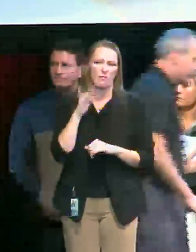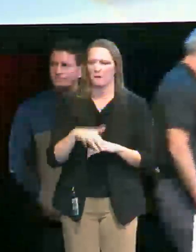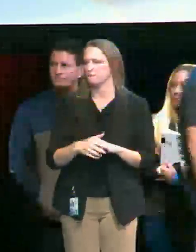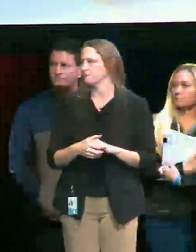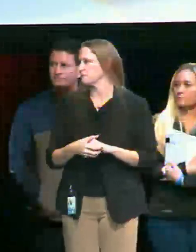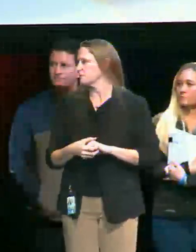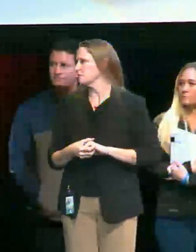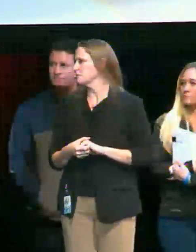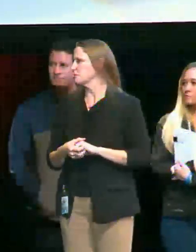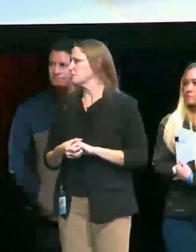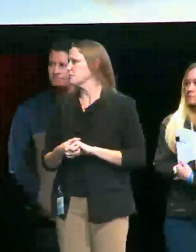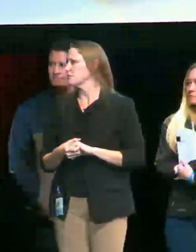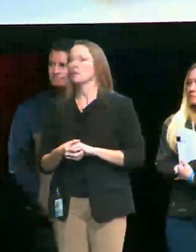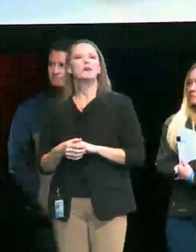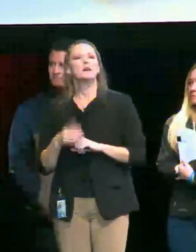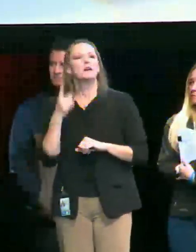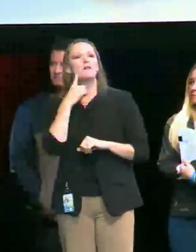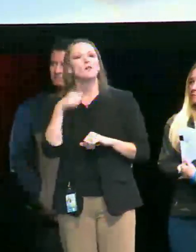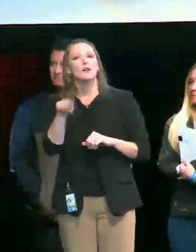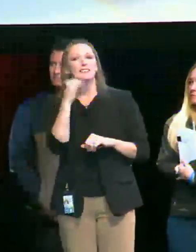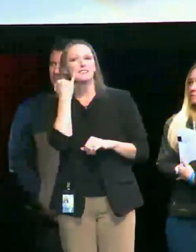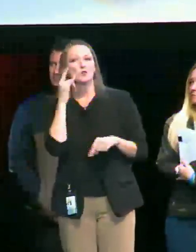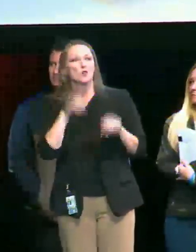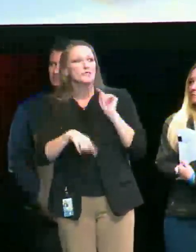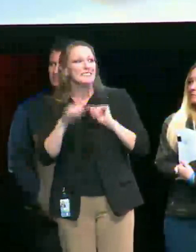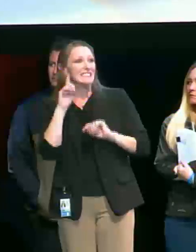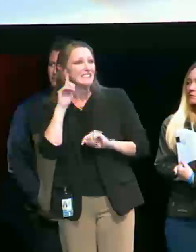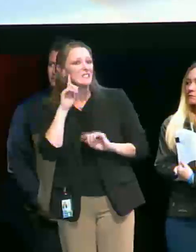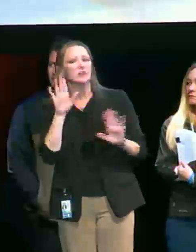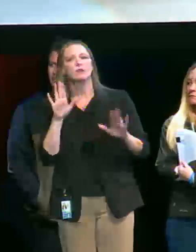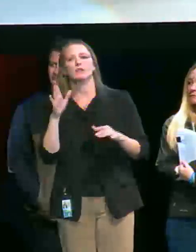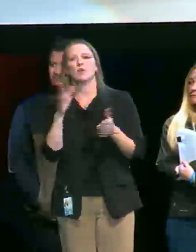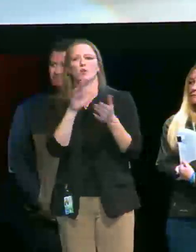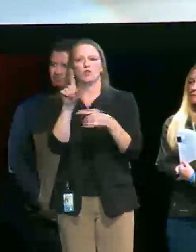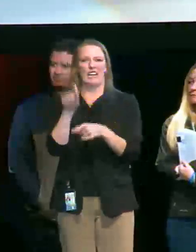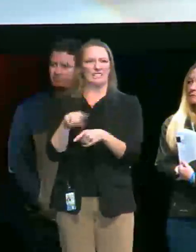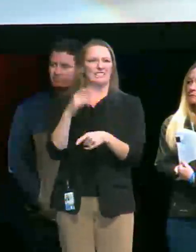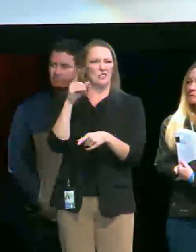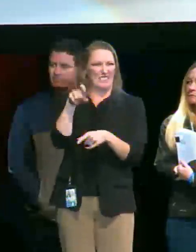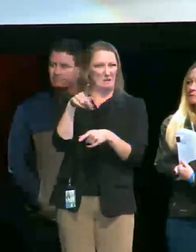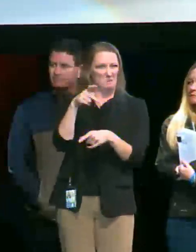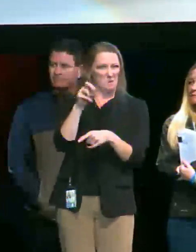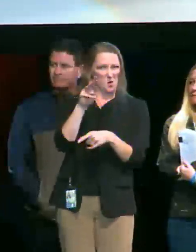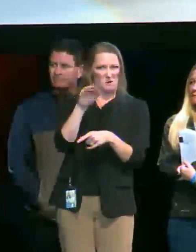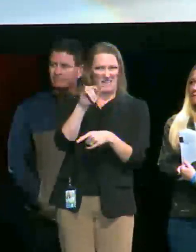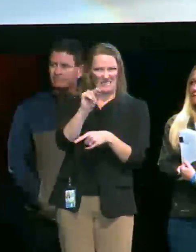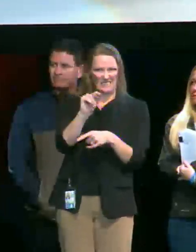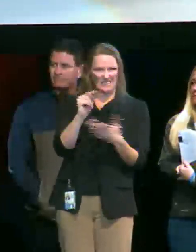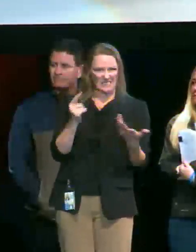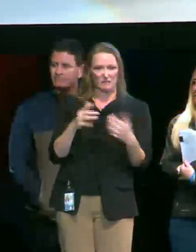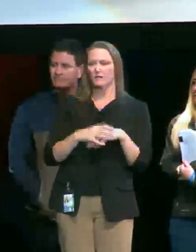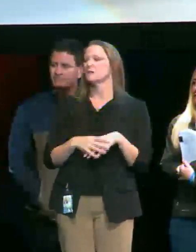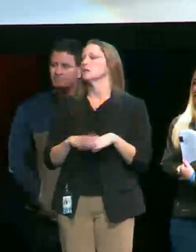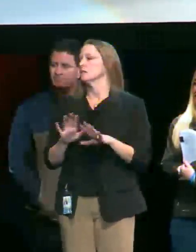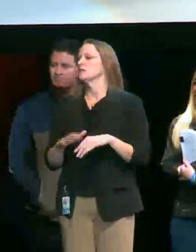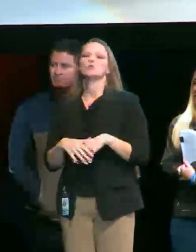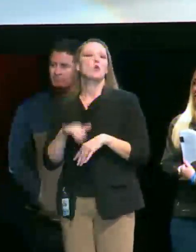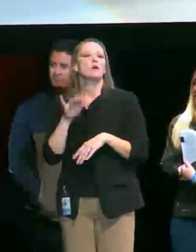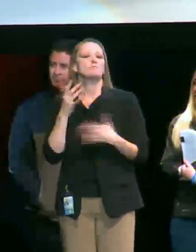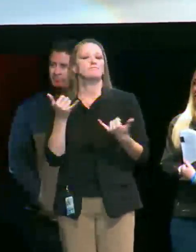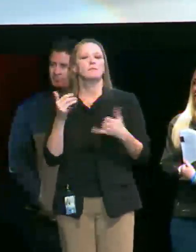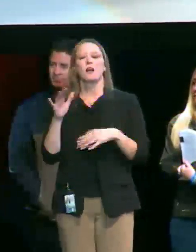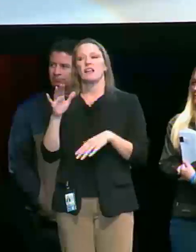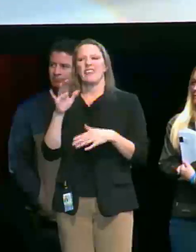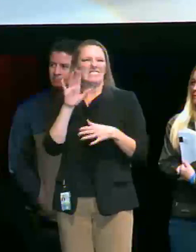And just for those who couldn't hear, the question was, will you need a permit for that? That really ends the Q&A, but I wanted to bring up